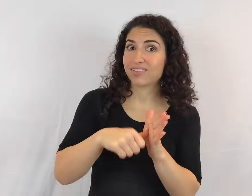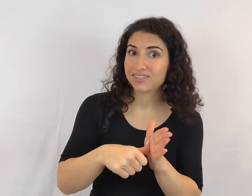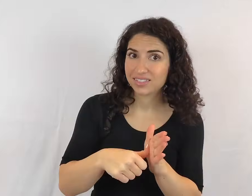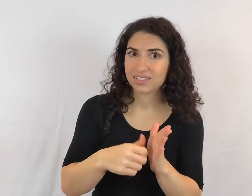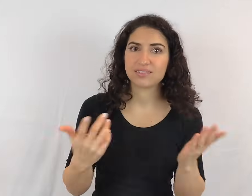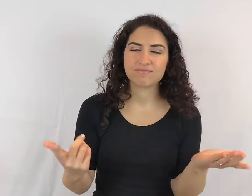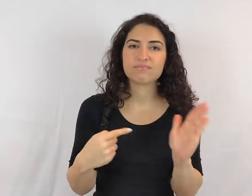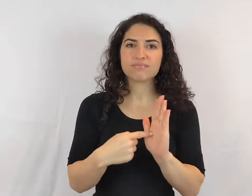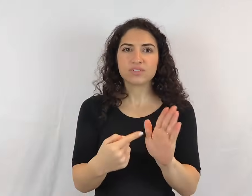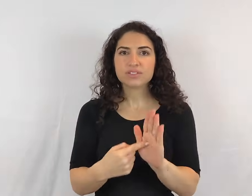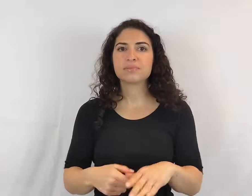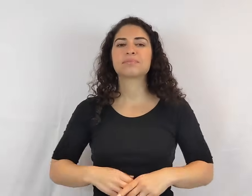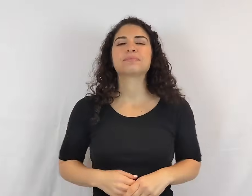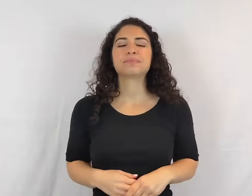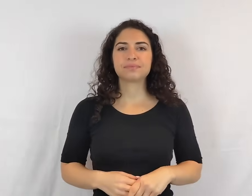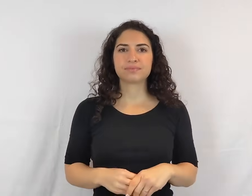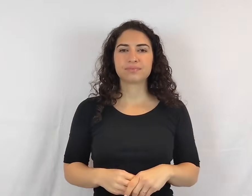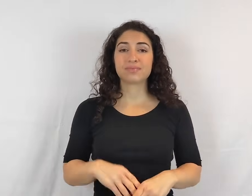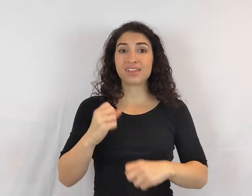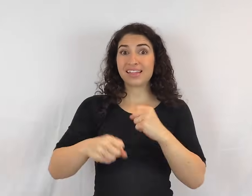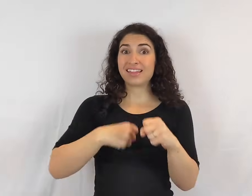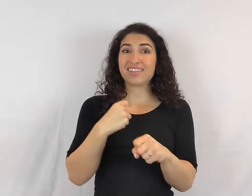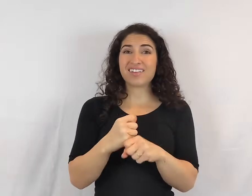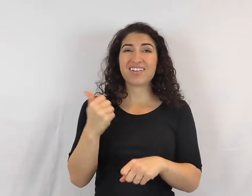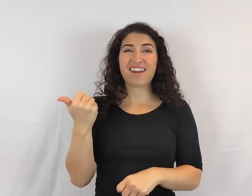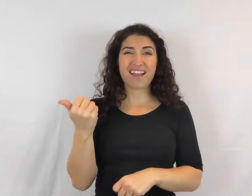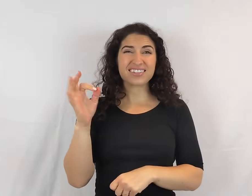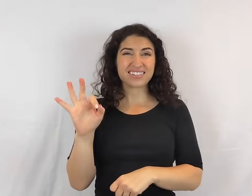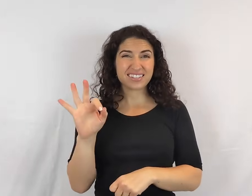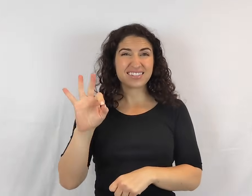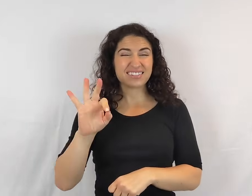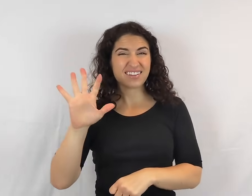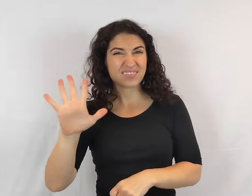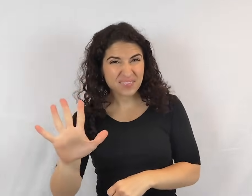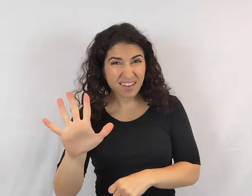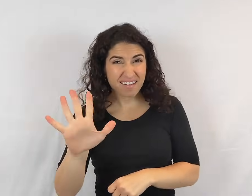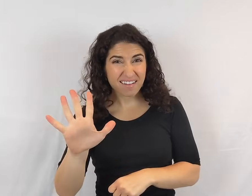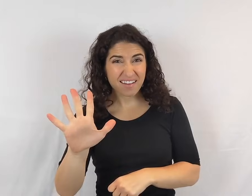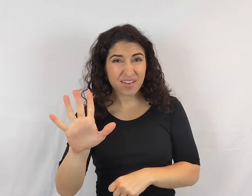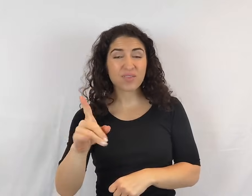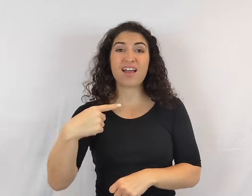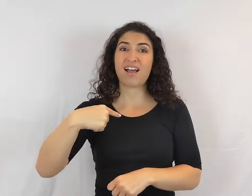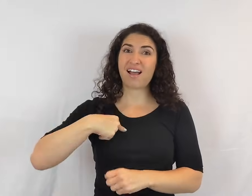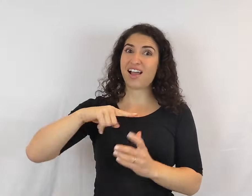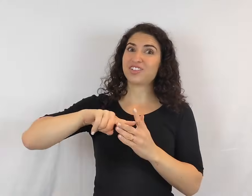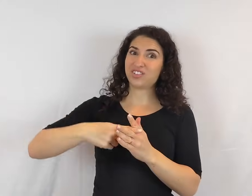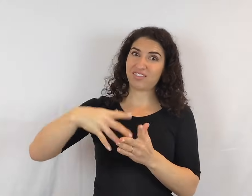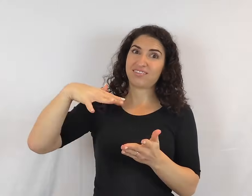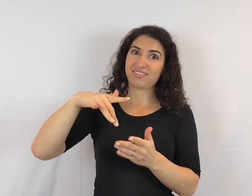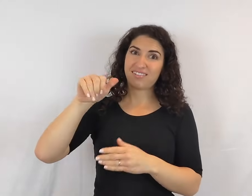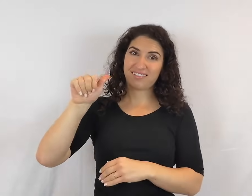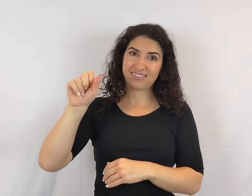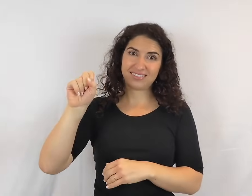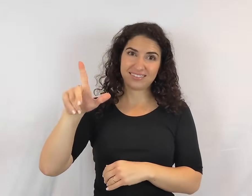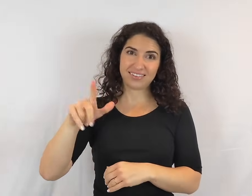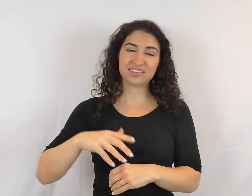for emphasis, you might use the sign year. For example, the year 1995, I started studying